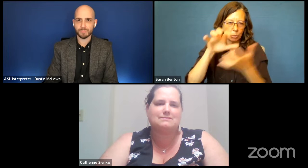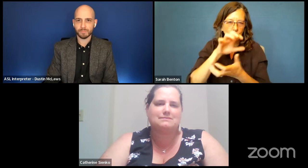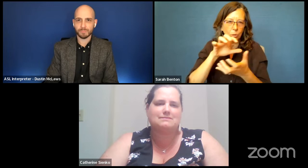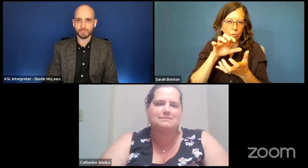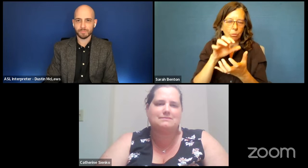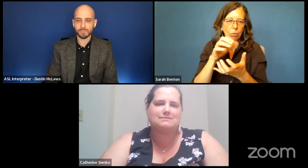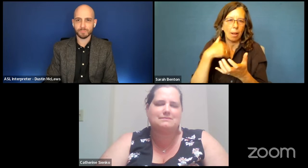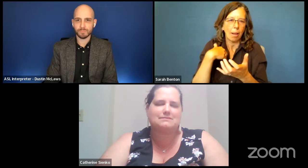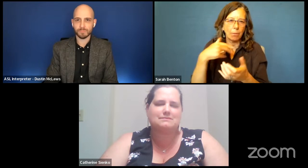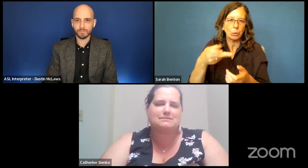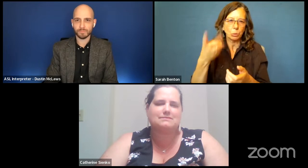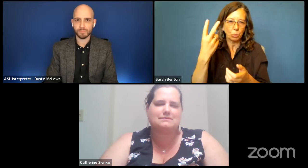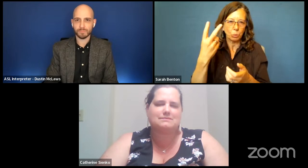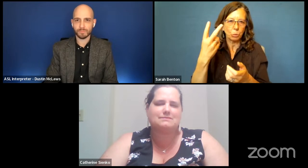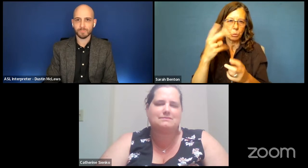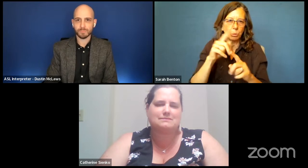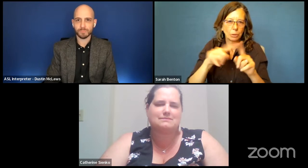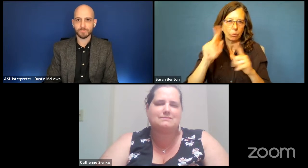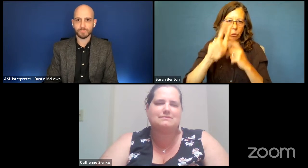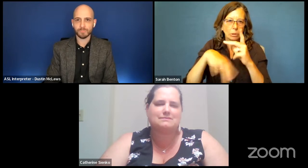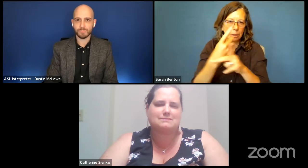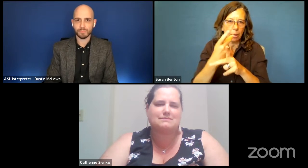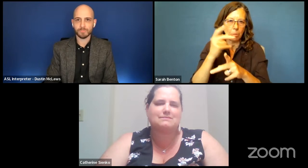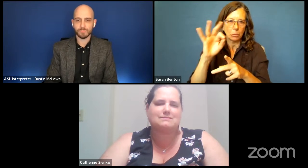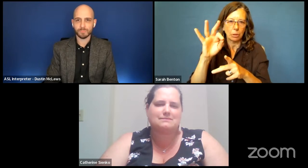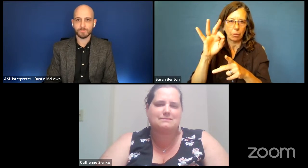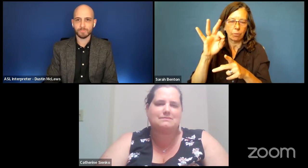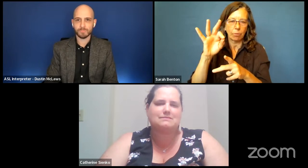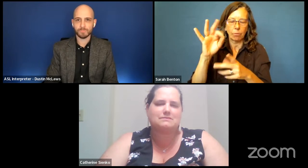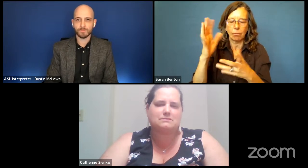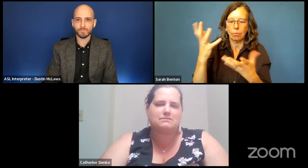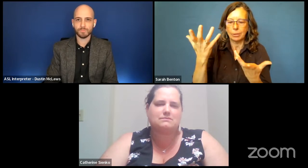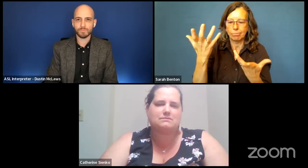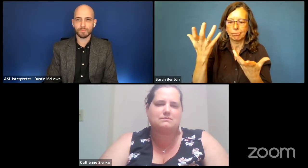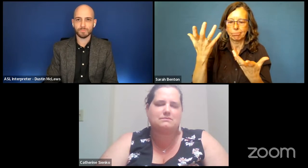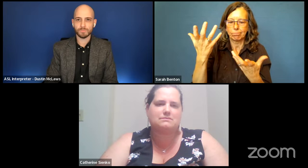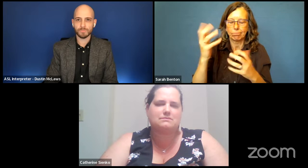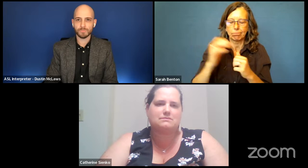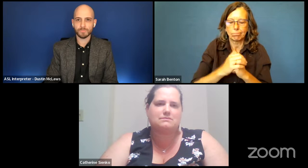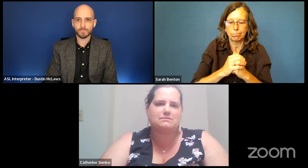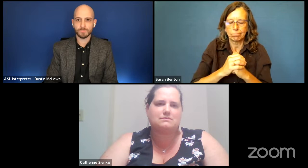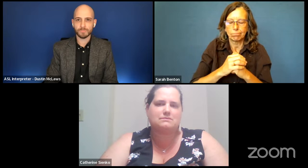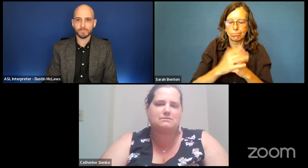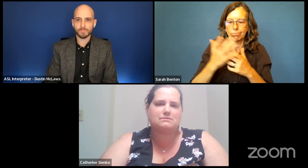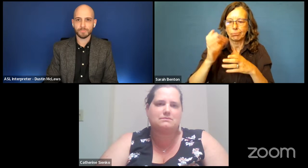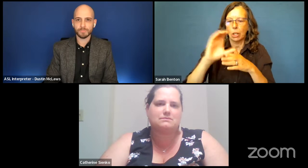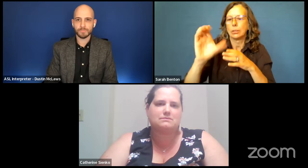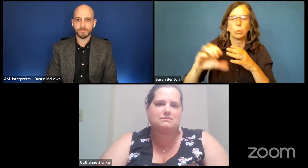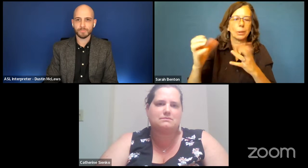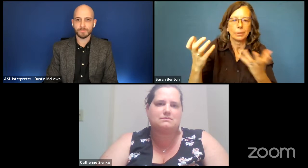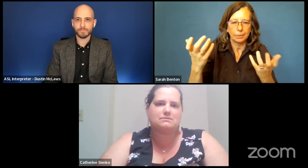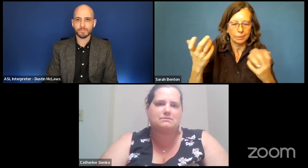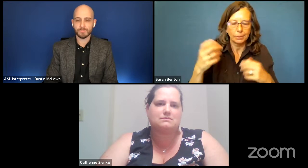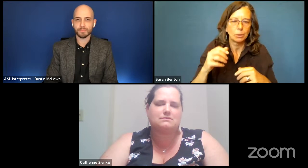were two comments, and we do have those on the table